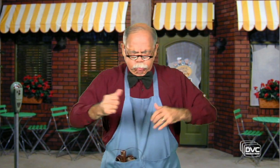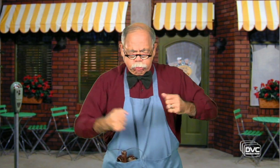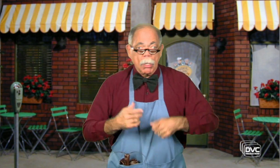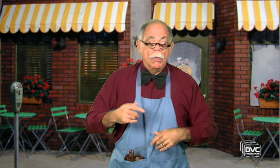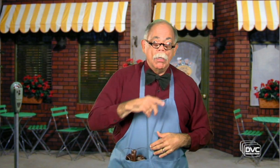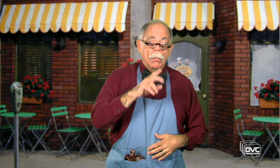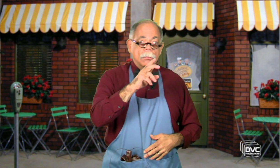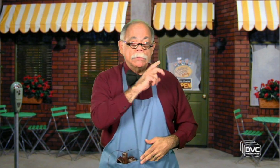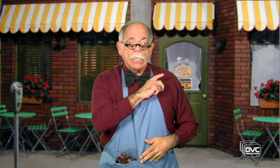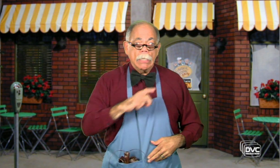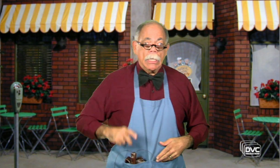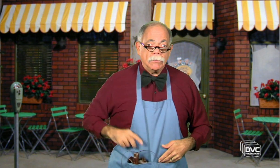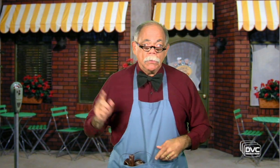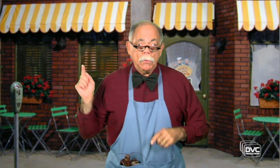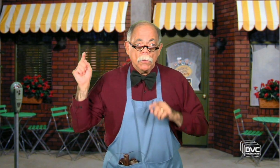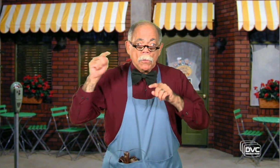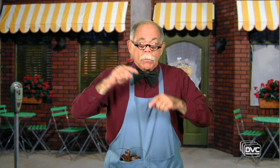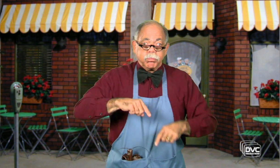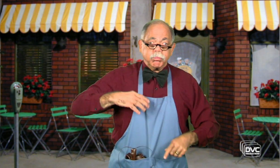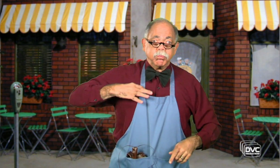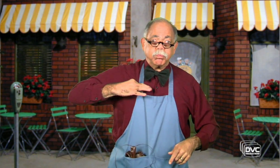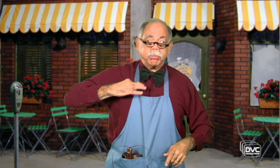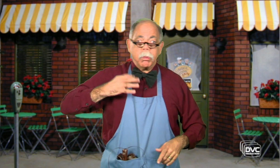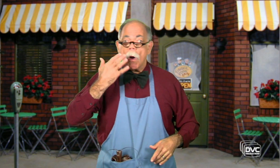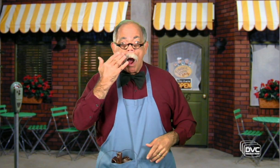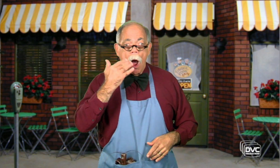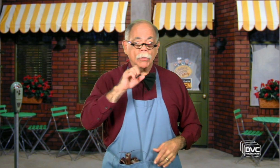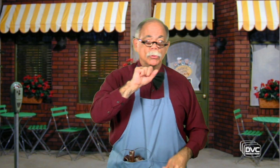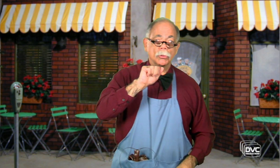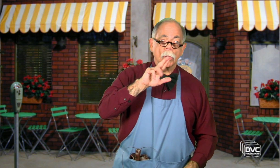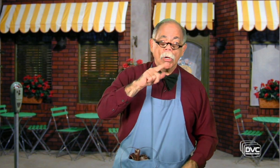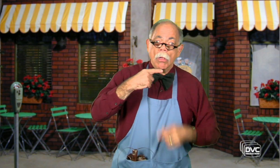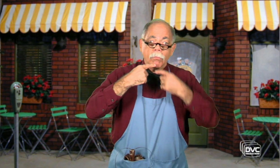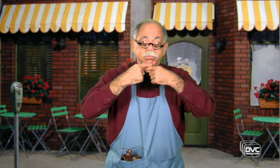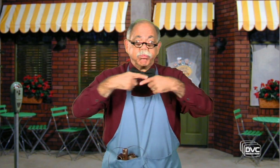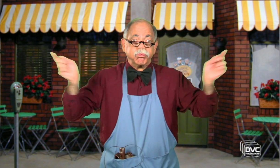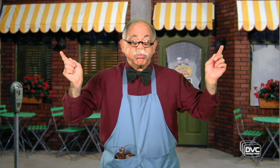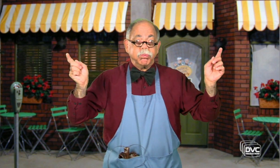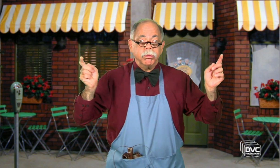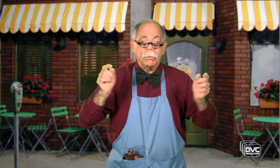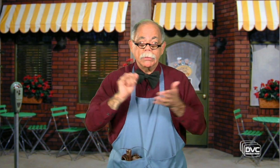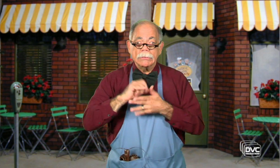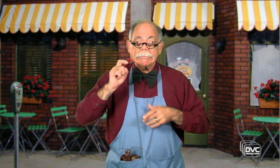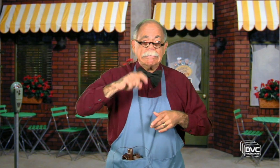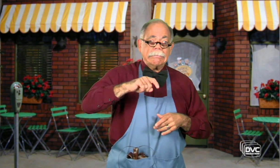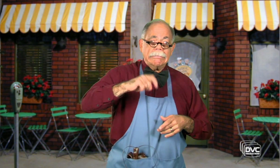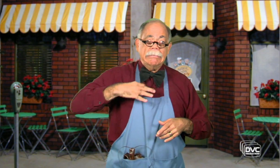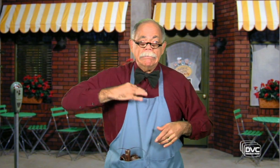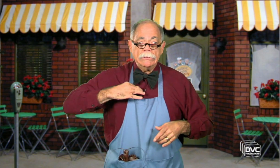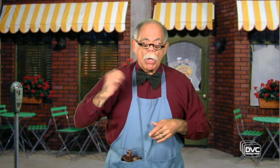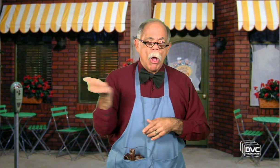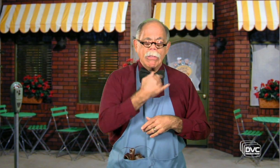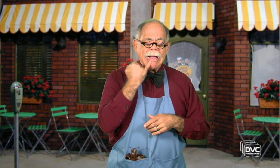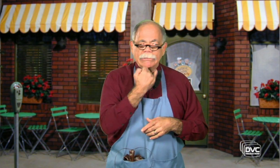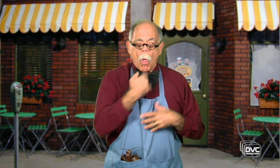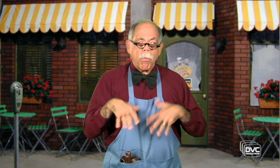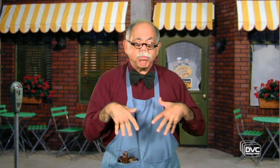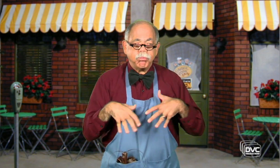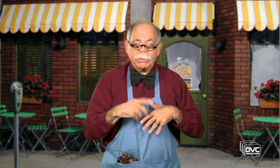we will come under Israel." David went to King Saul after the announcement went out for a volunteer. All of Israel was